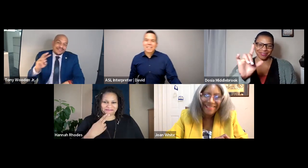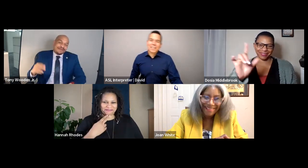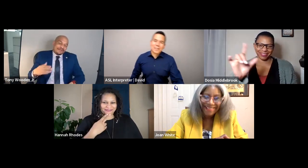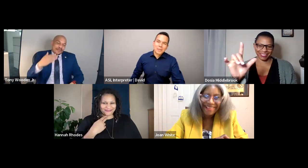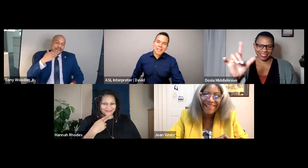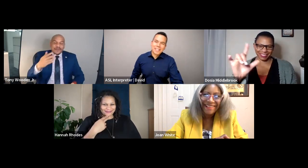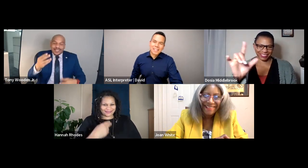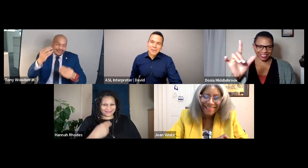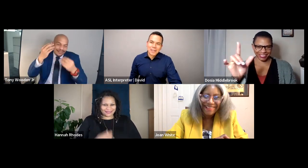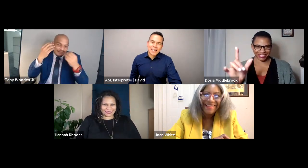Oh man, wow.